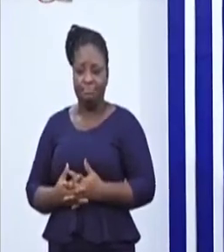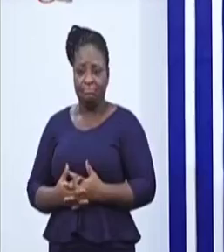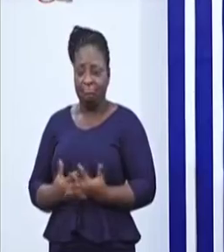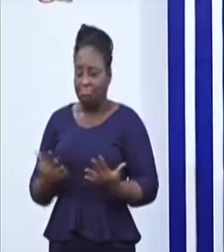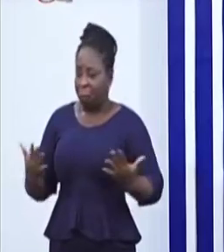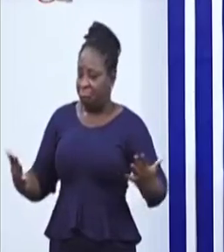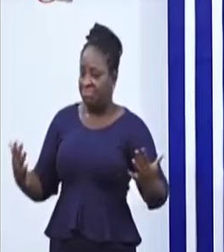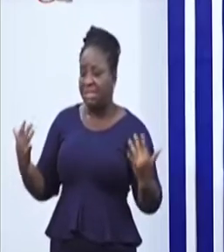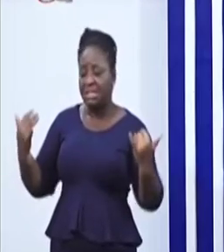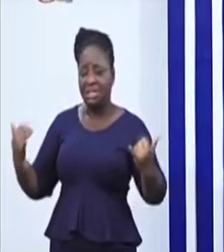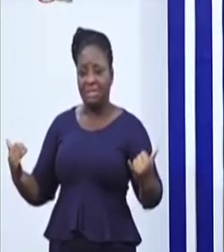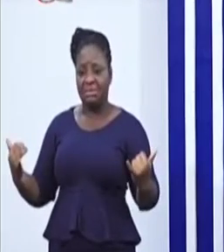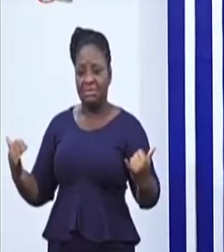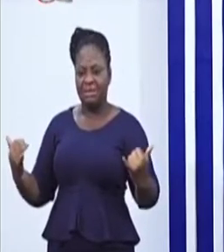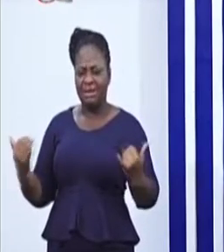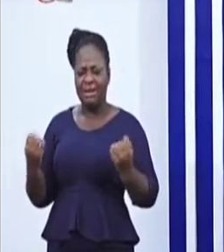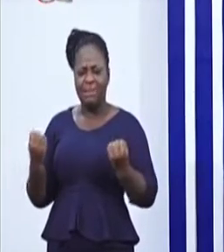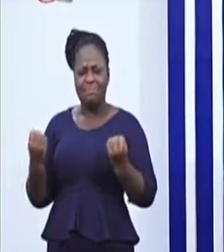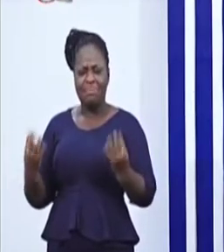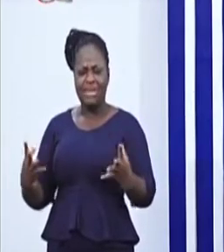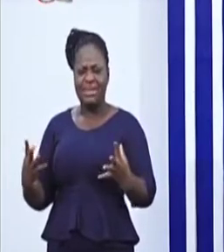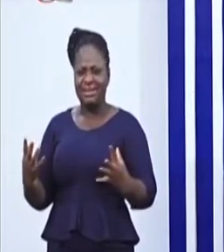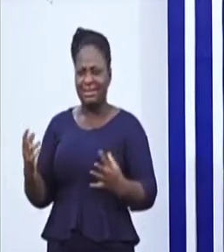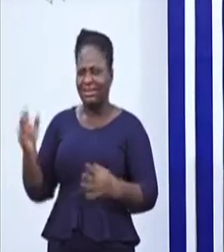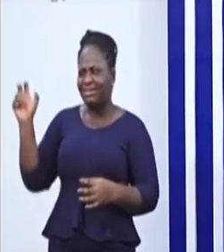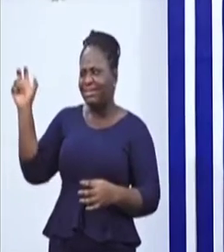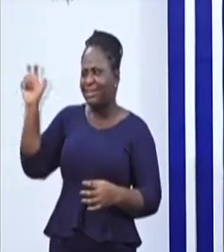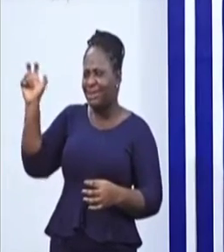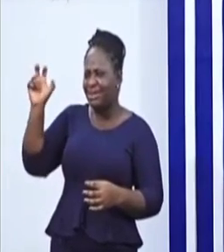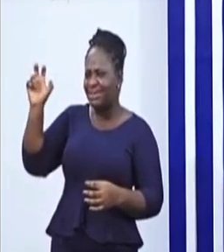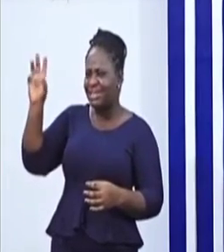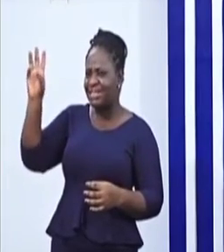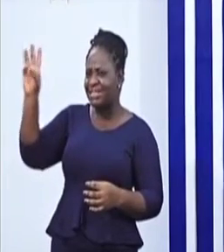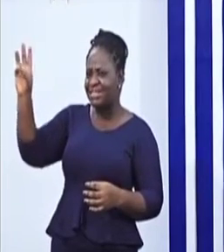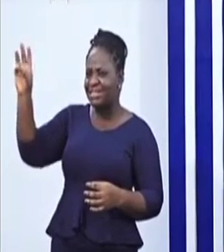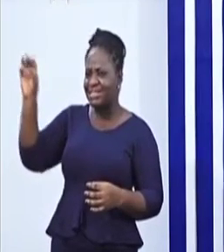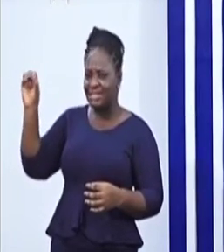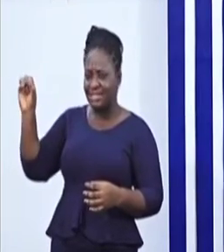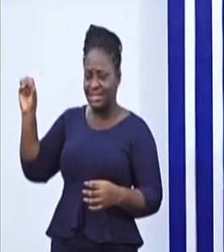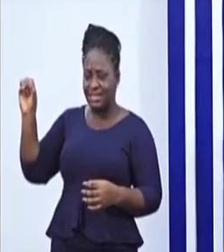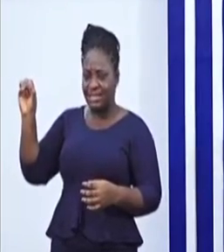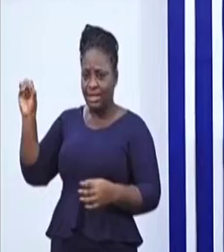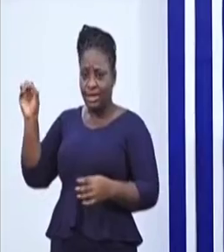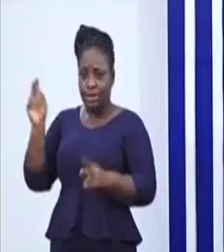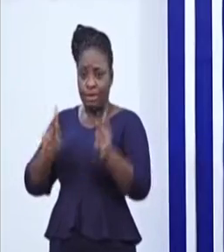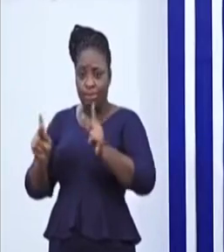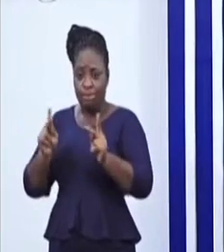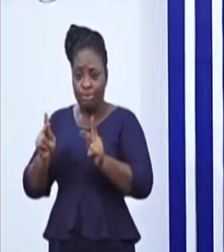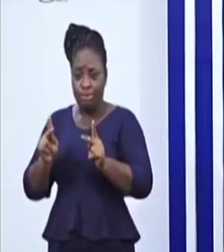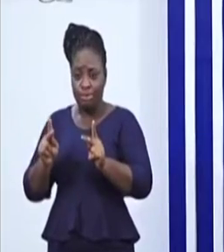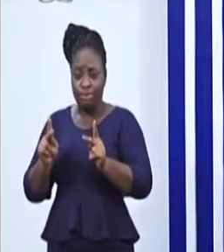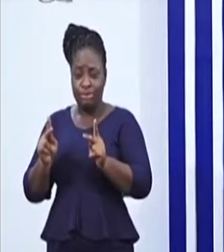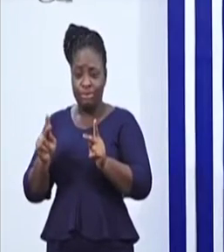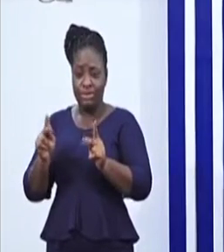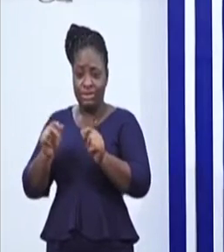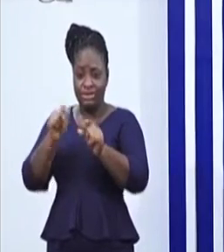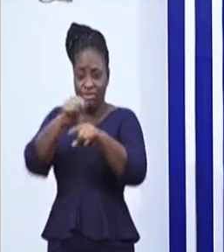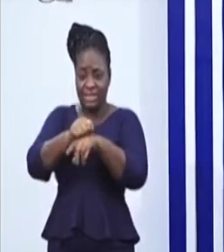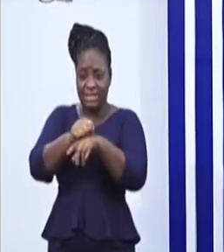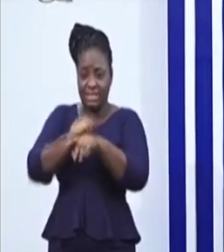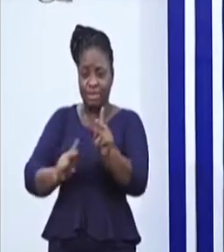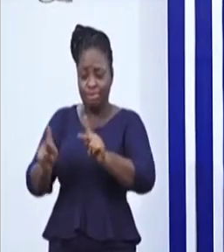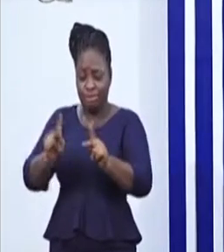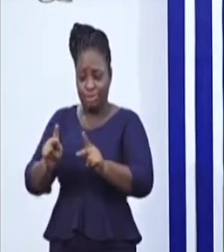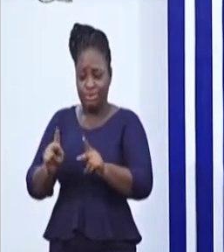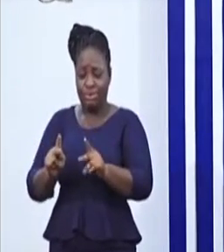Ladies and gentlemen, there are about 360 paramouncies spread in the country, with traditional